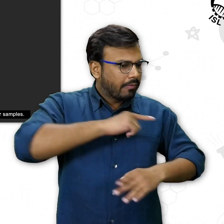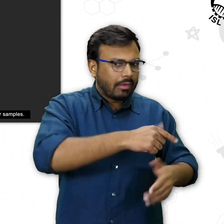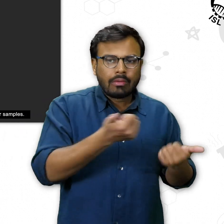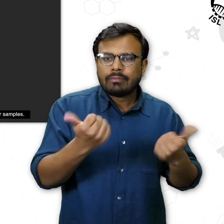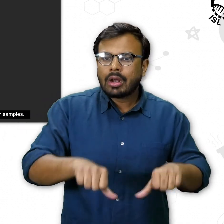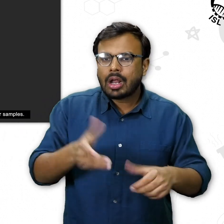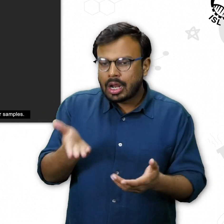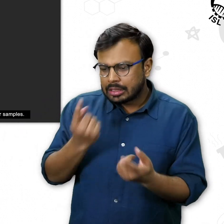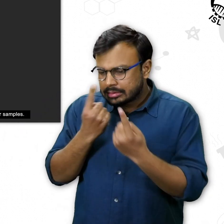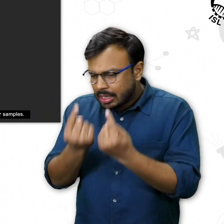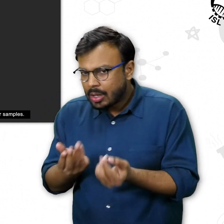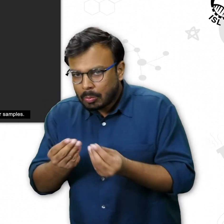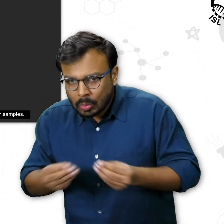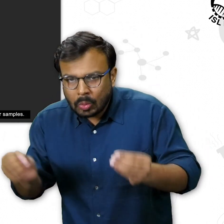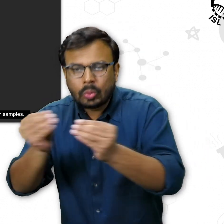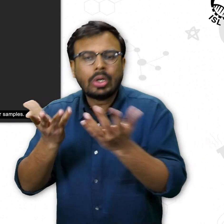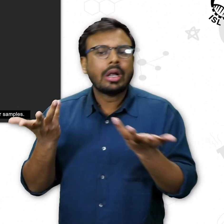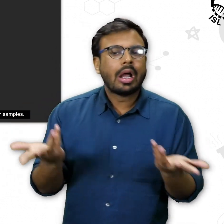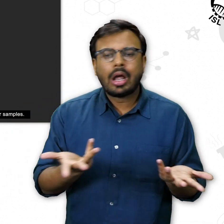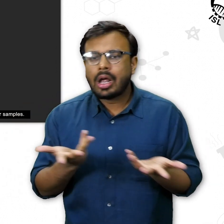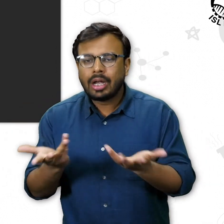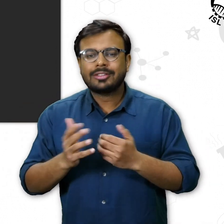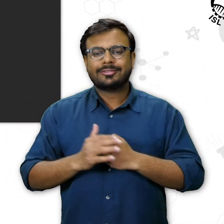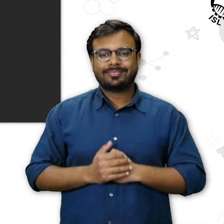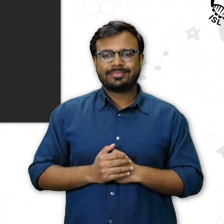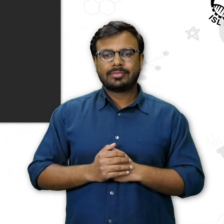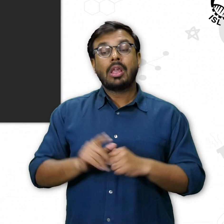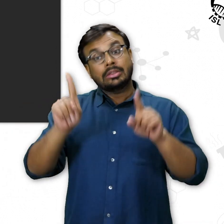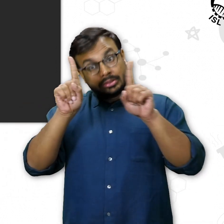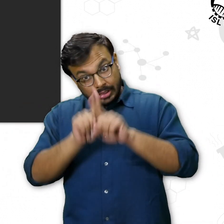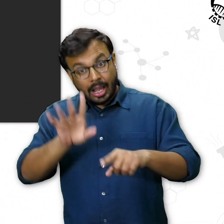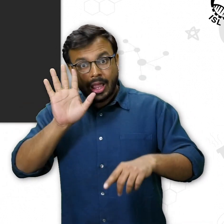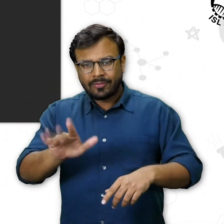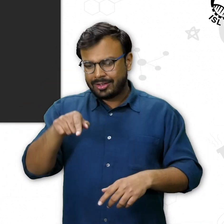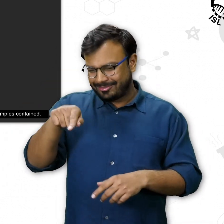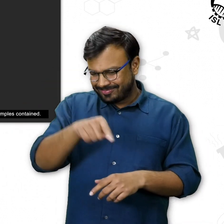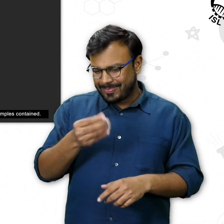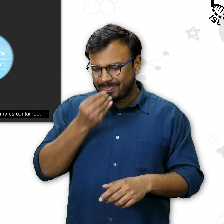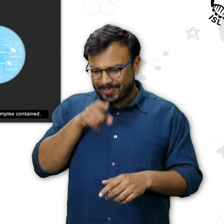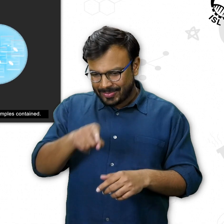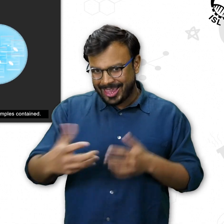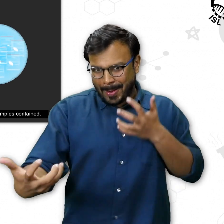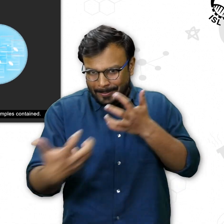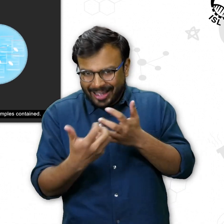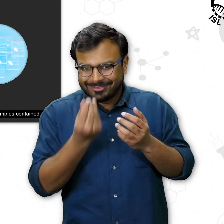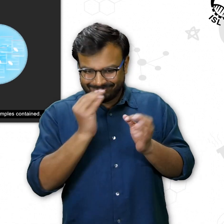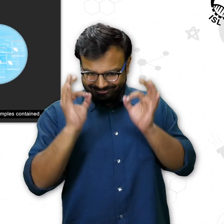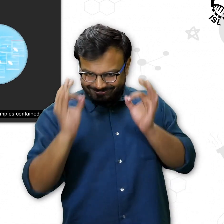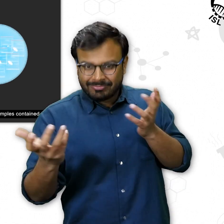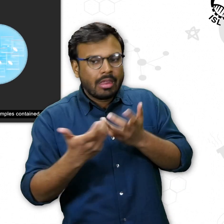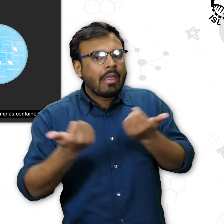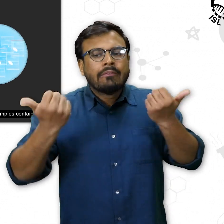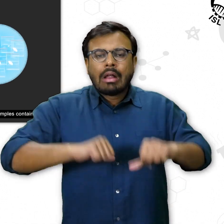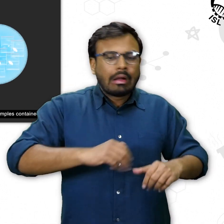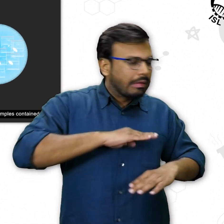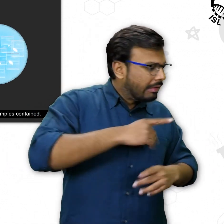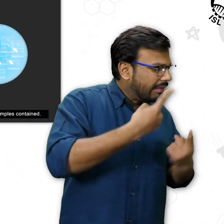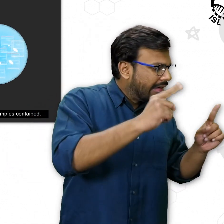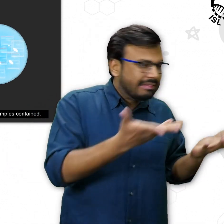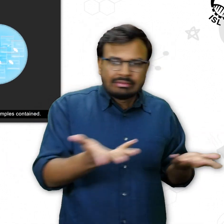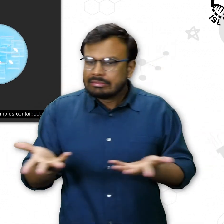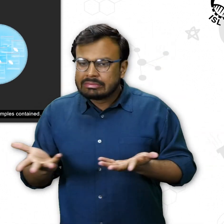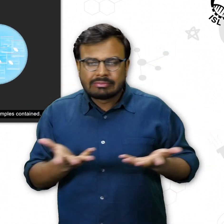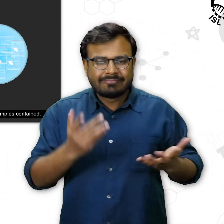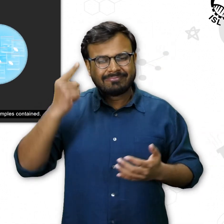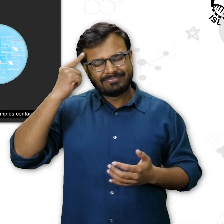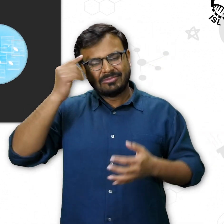they didn't have enough food and dishes to check all their samples. Also, they didn't have the right food for all the kinds of microbes